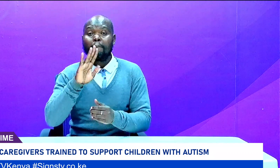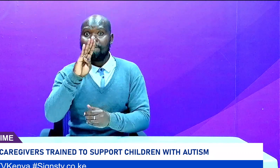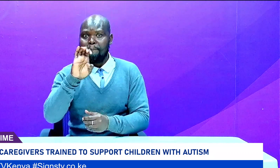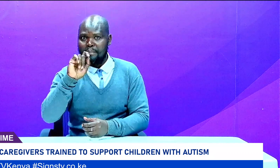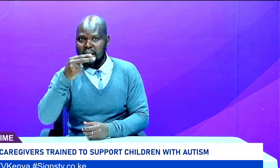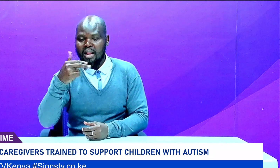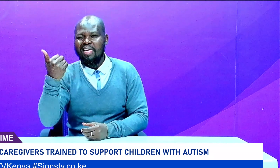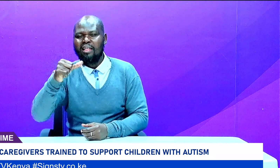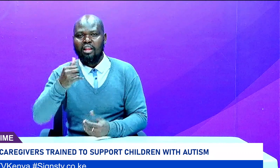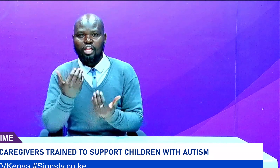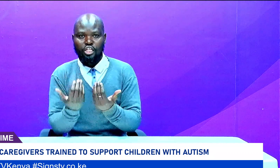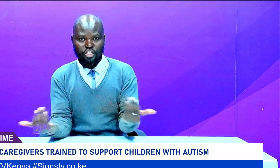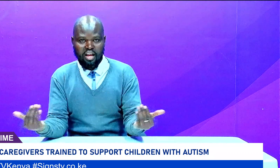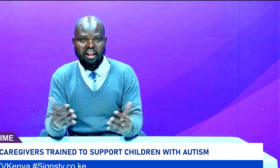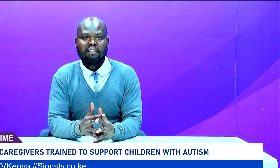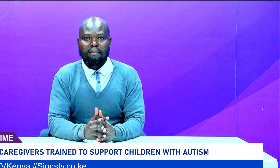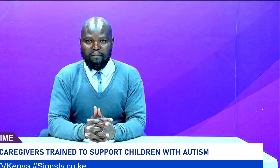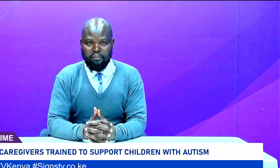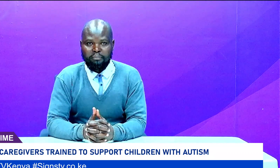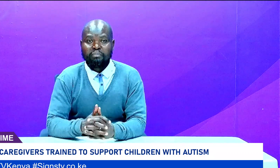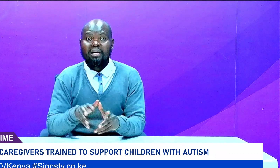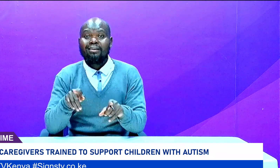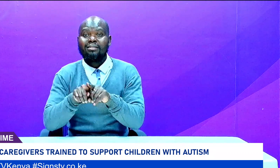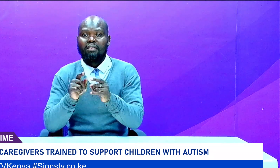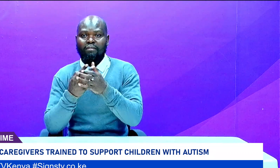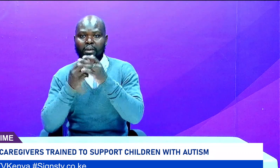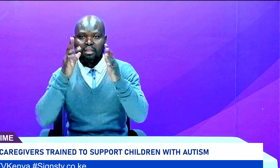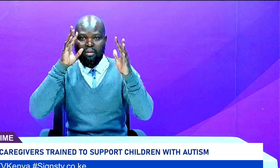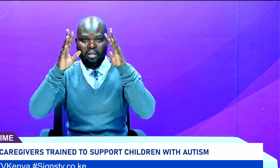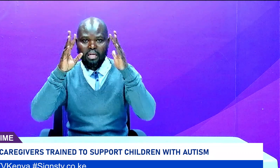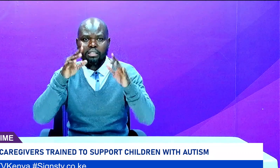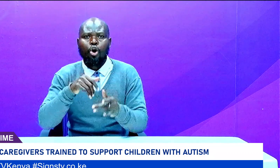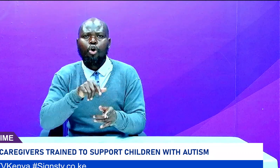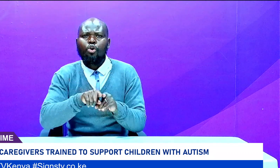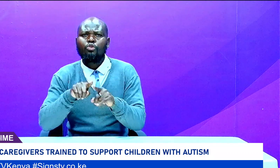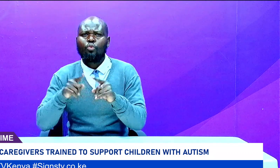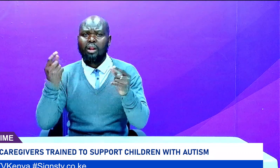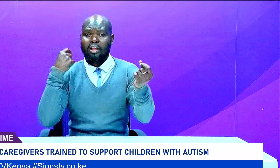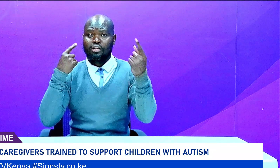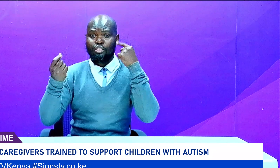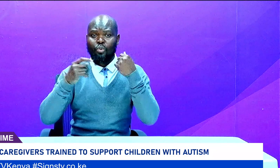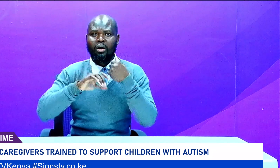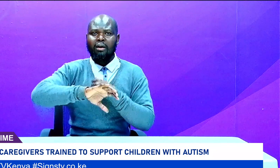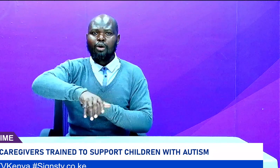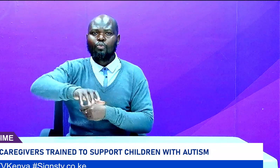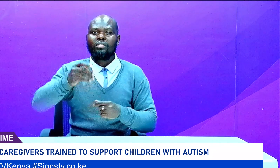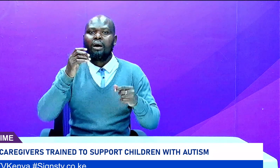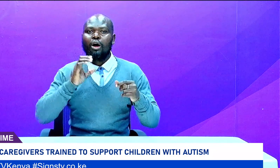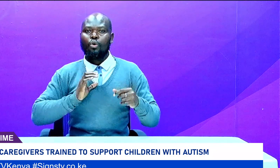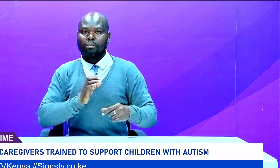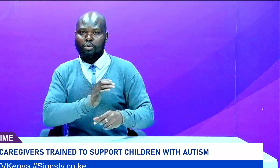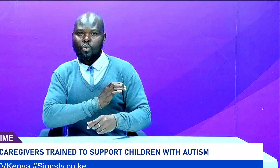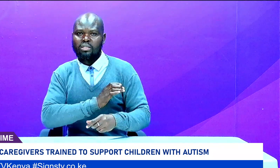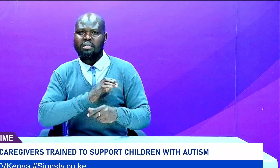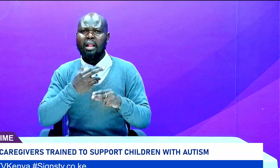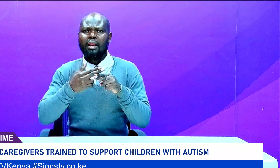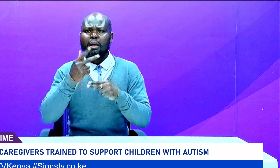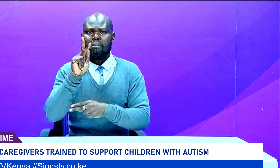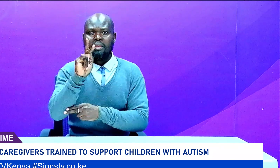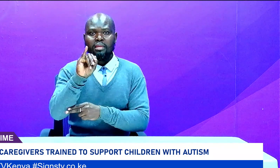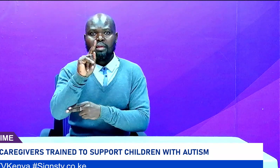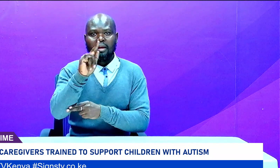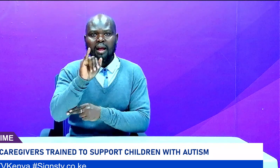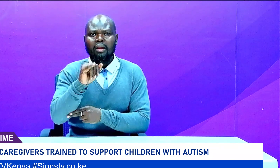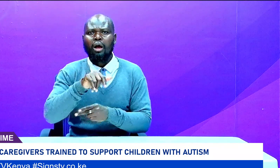with children living with disabilities so they can access support services available through government